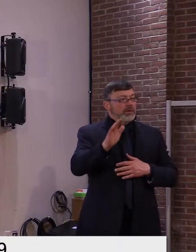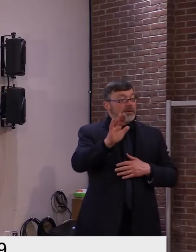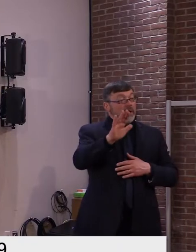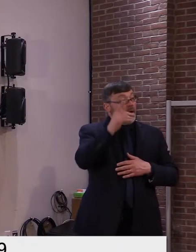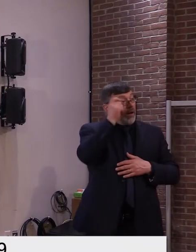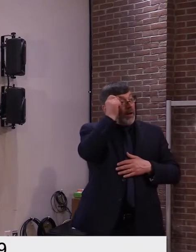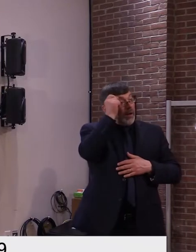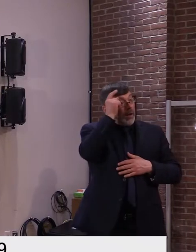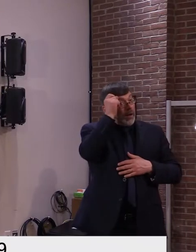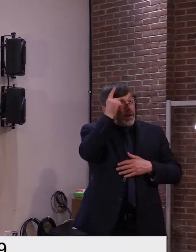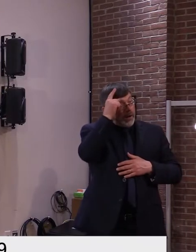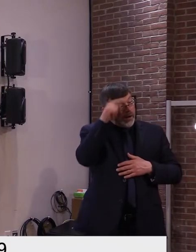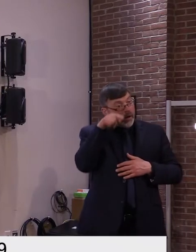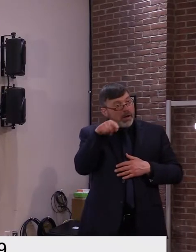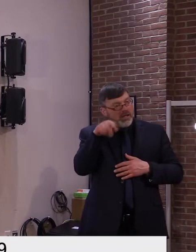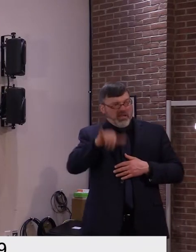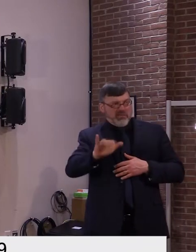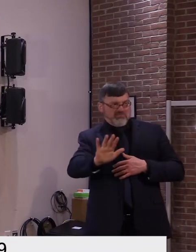United States.